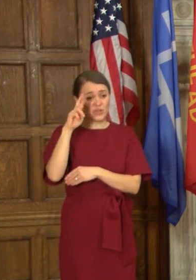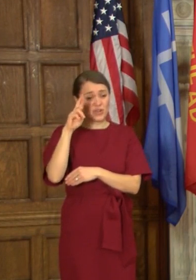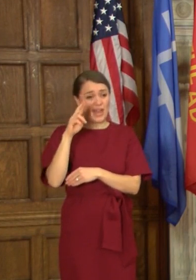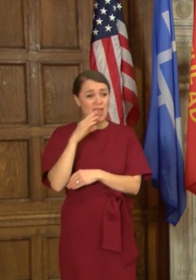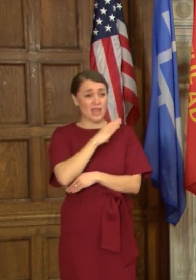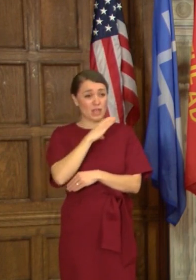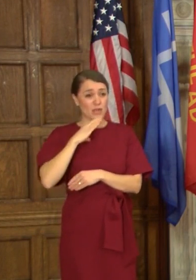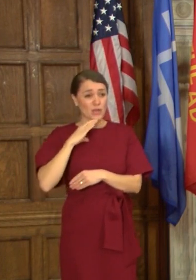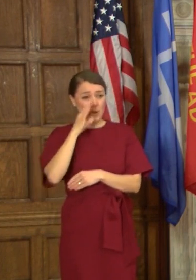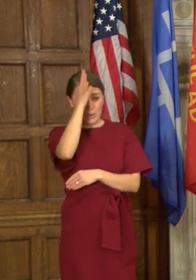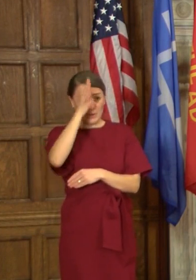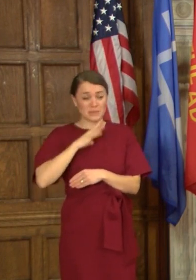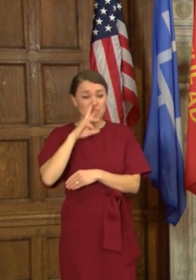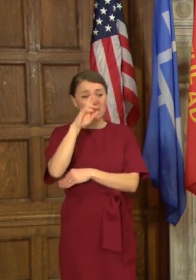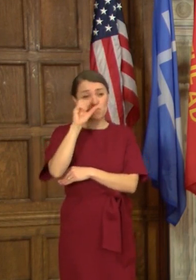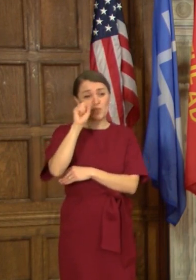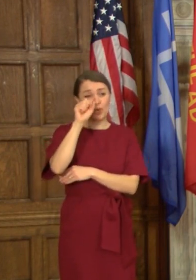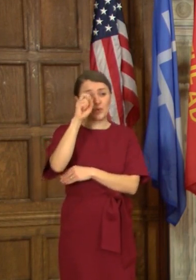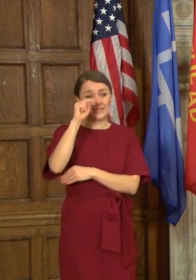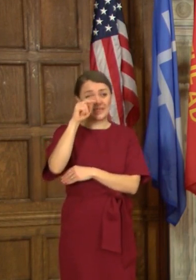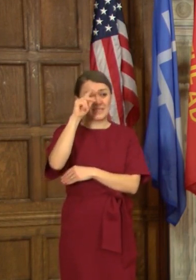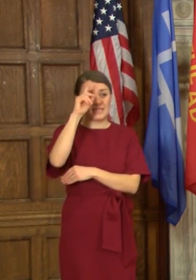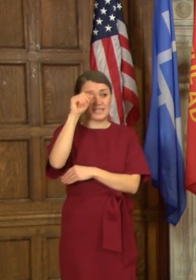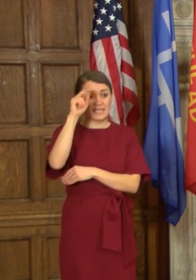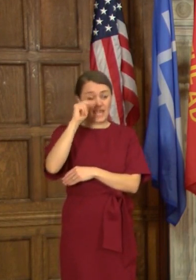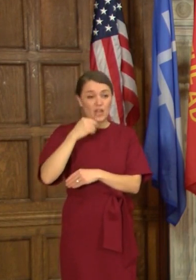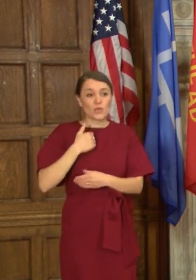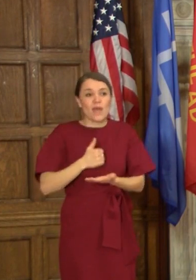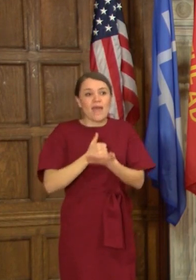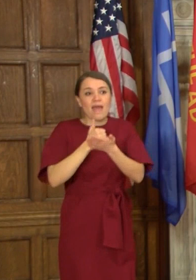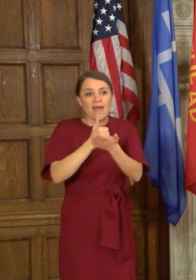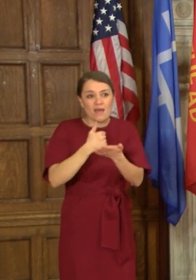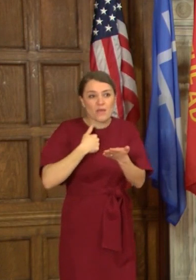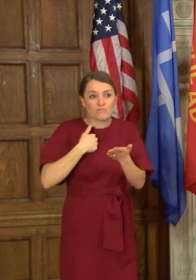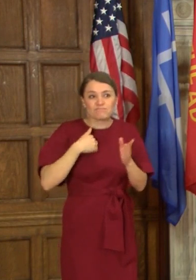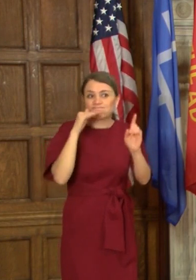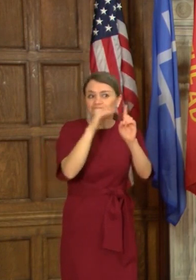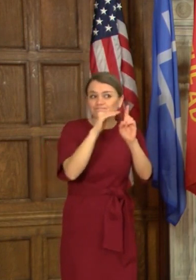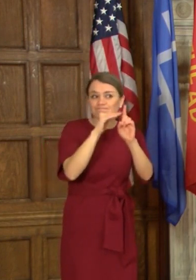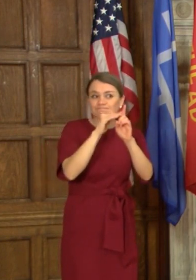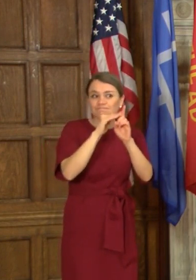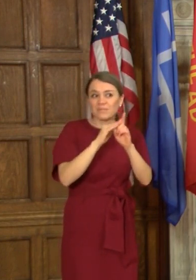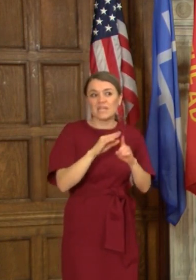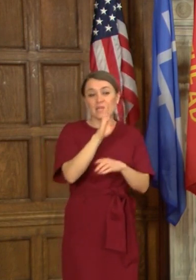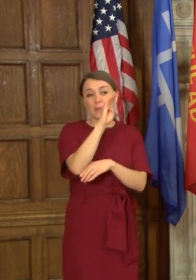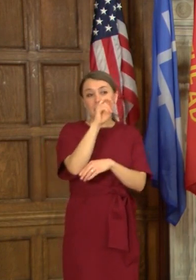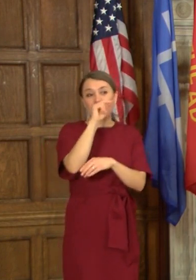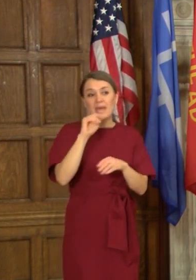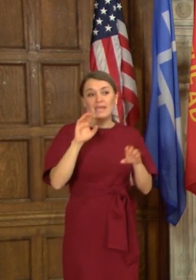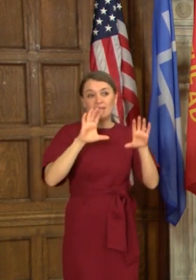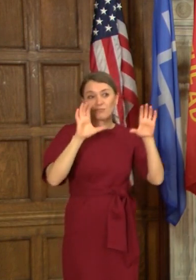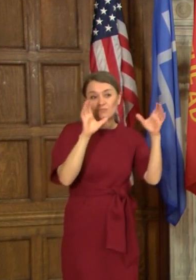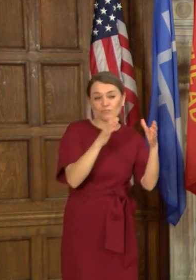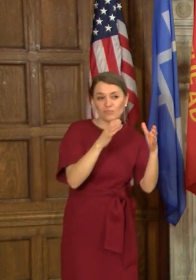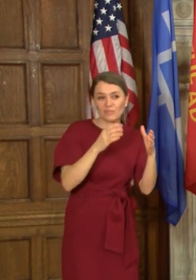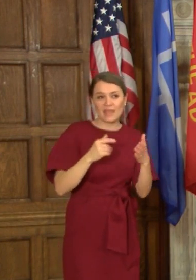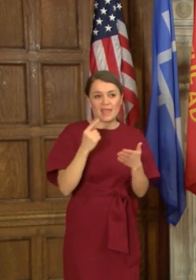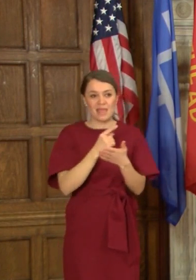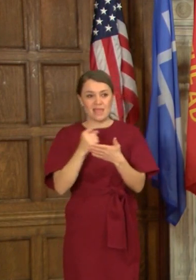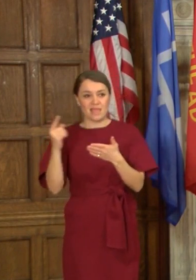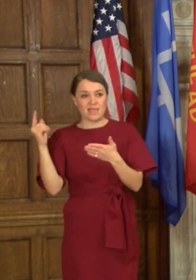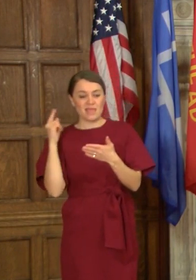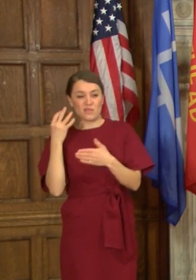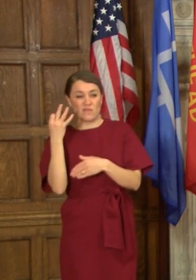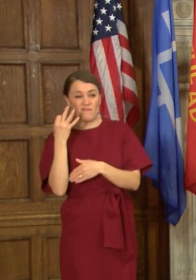me in bringing this to the attention of the Biden administration. Last Friday, I traveled to Kalispell